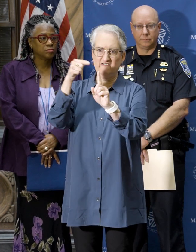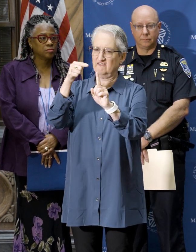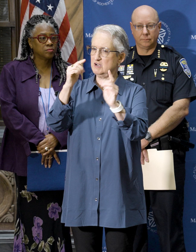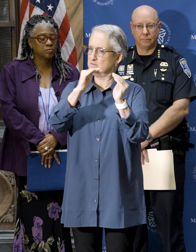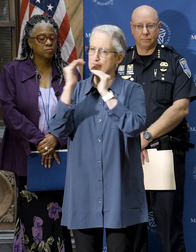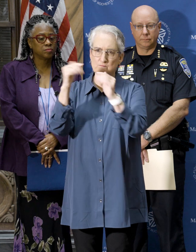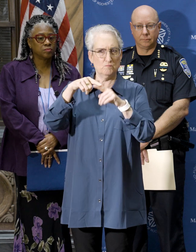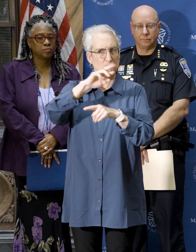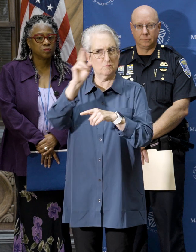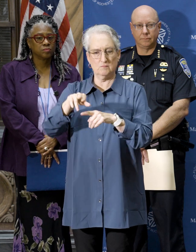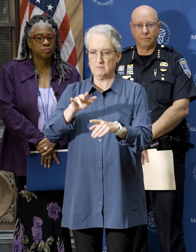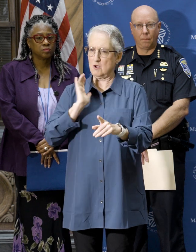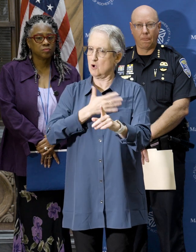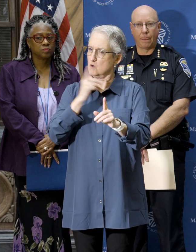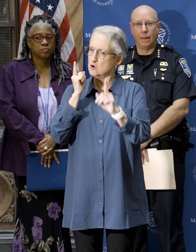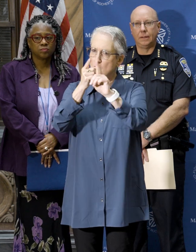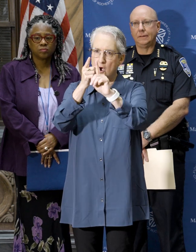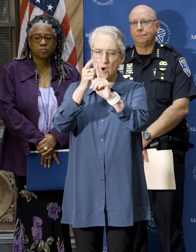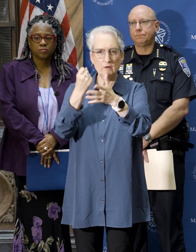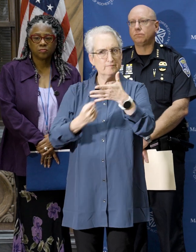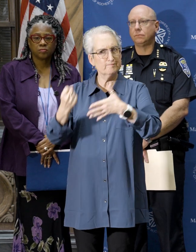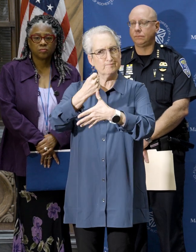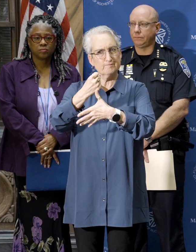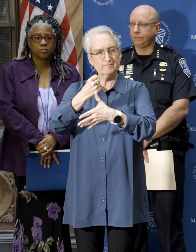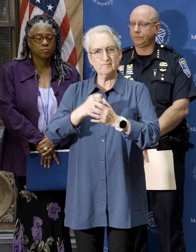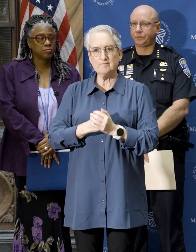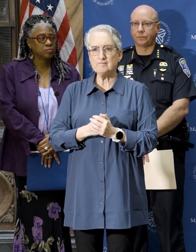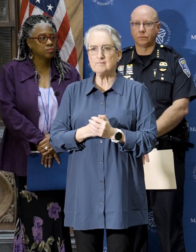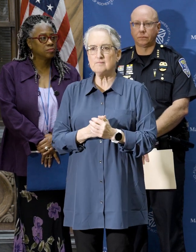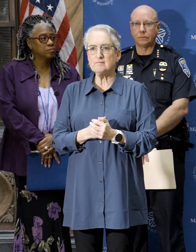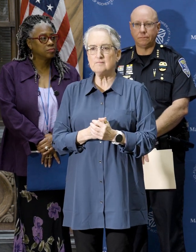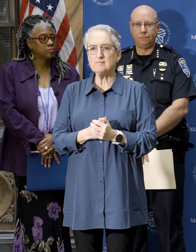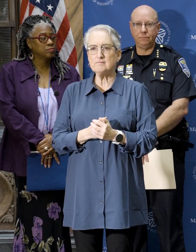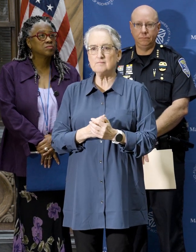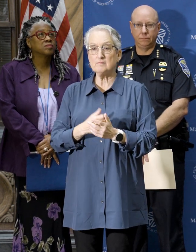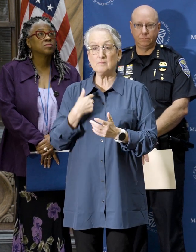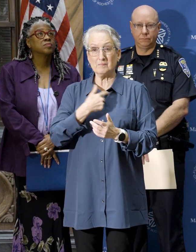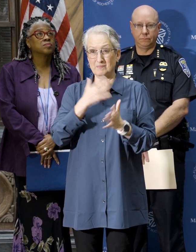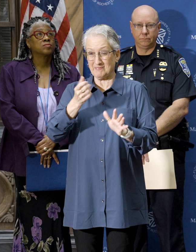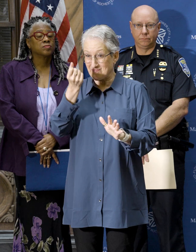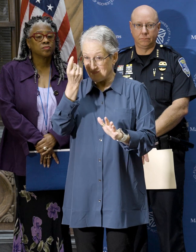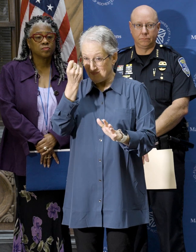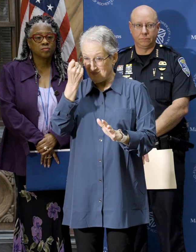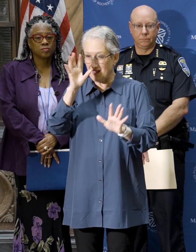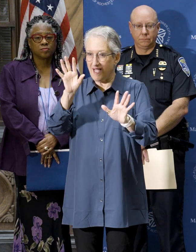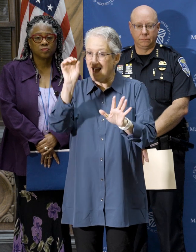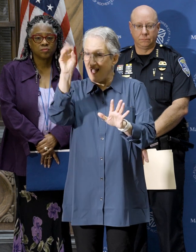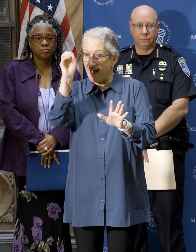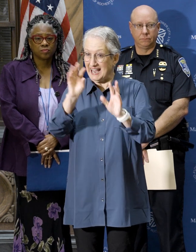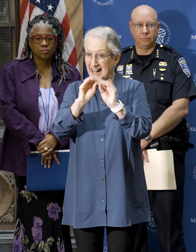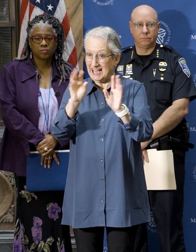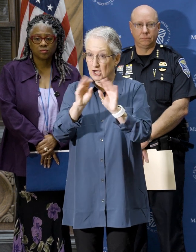opportunity. Before we go any further with this update, I want to make one thing very clear. We're going to be talking a